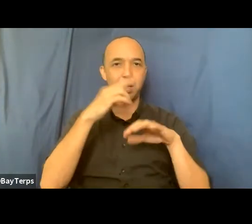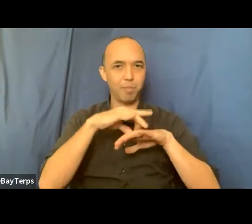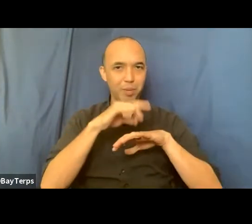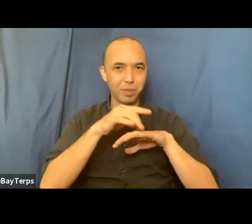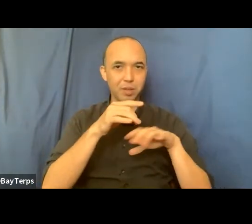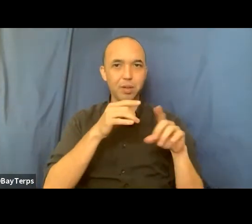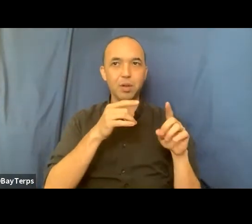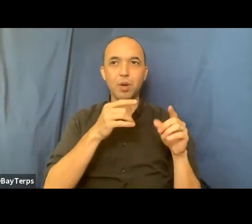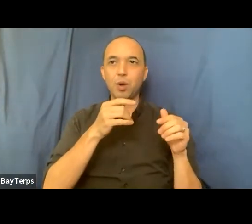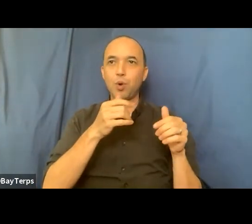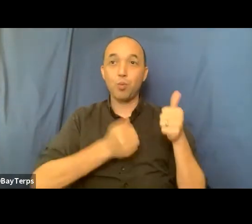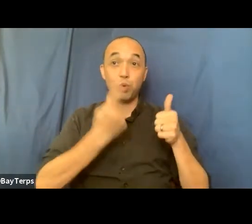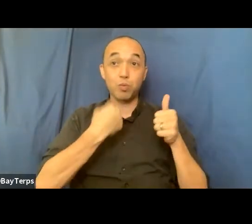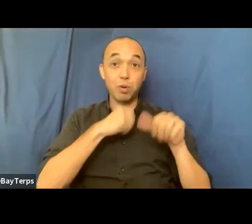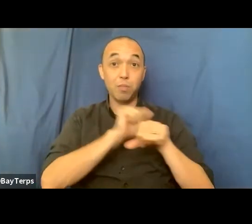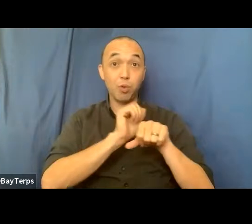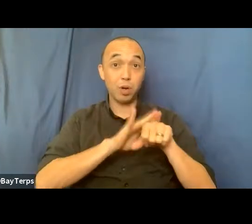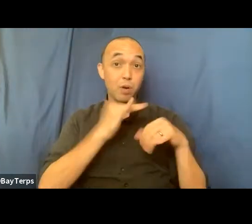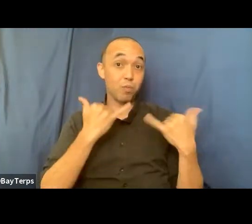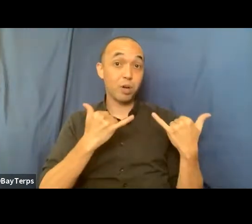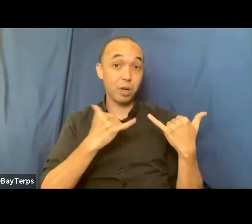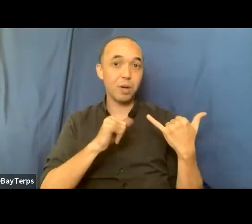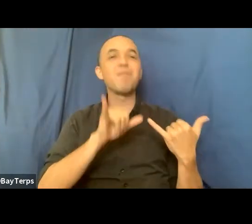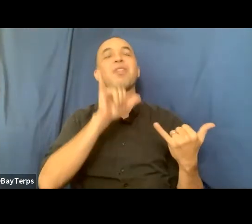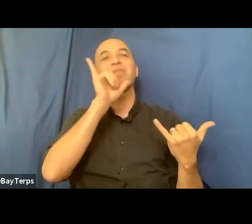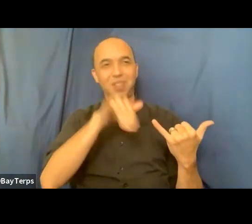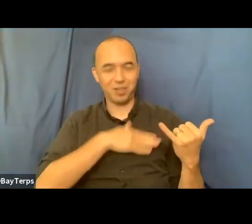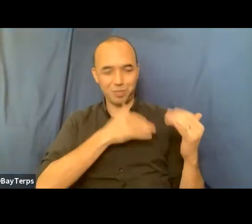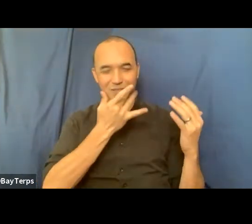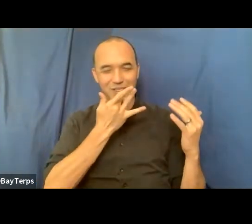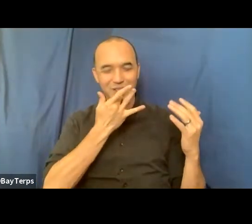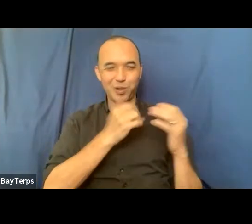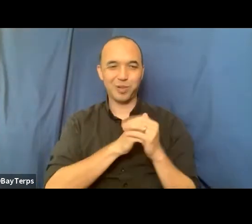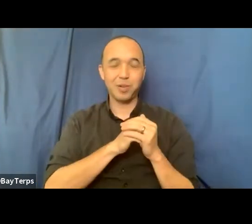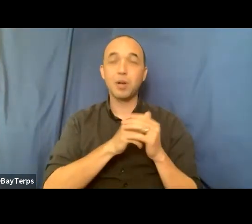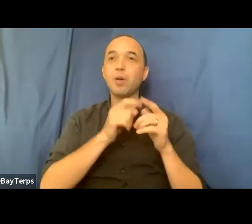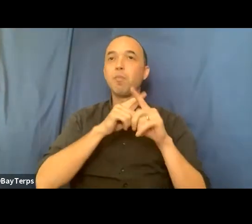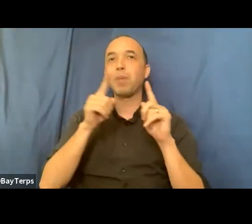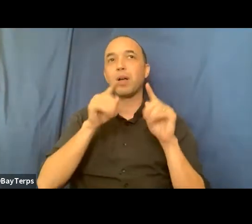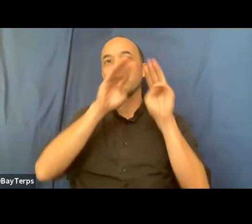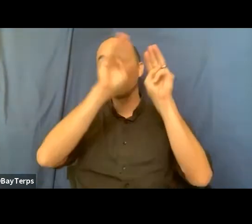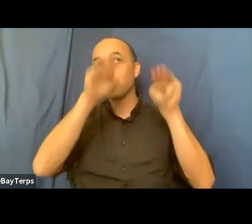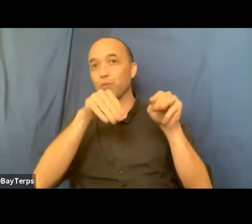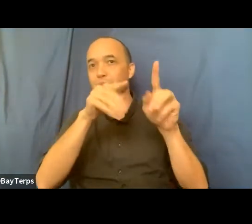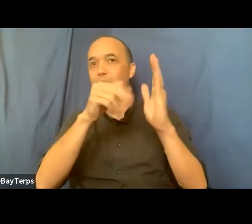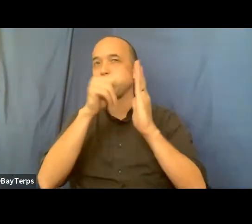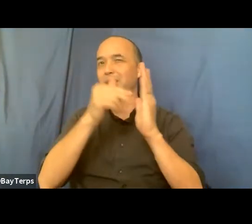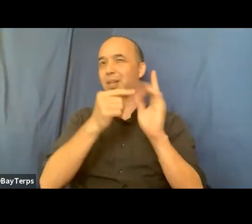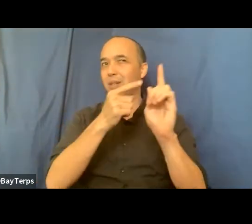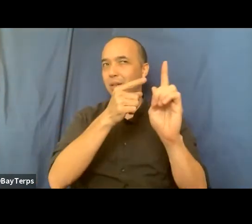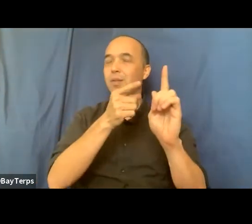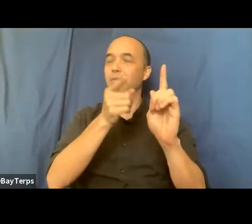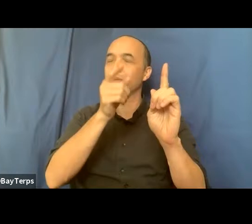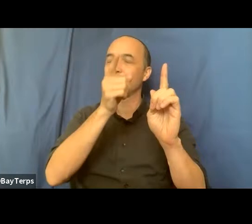is my favorite at the time. But some of those artist series ones, those really are many of my favorites.